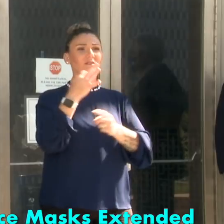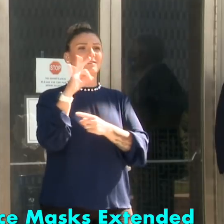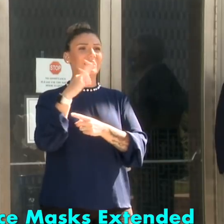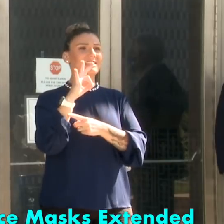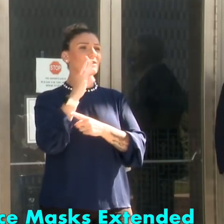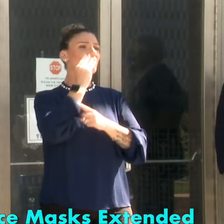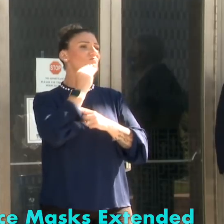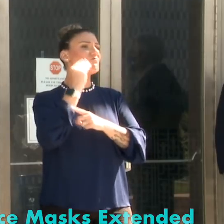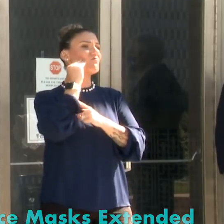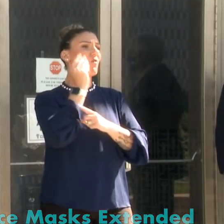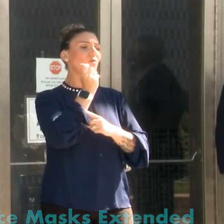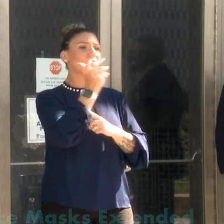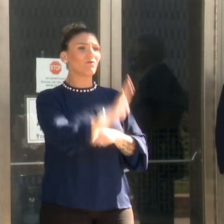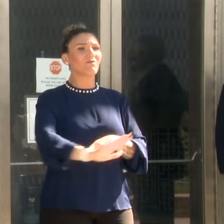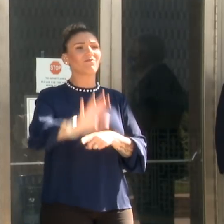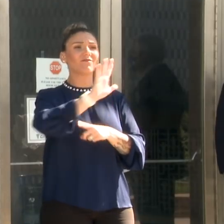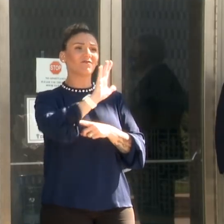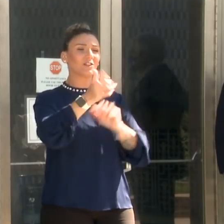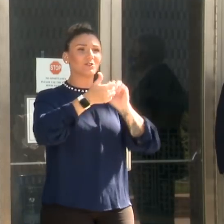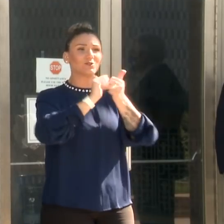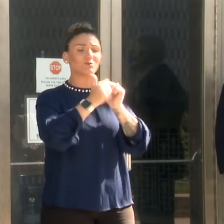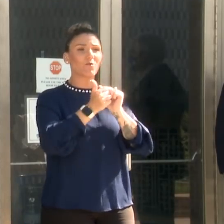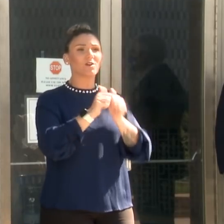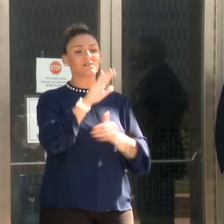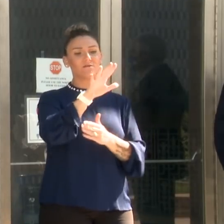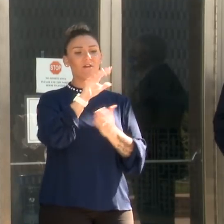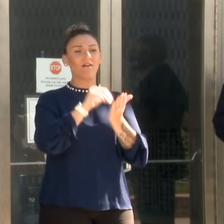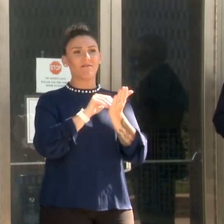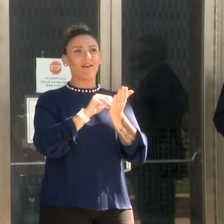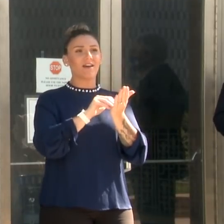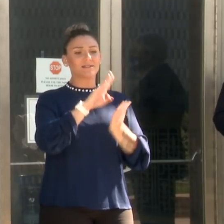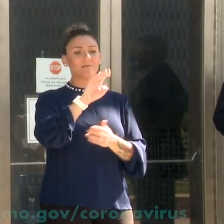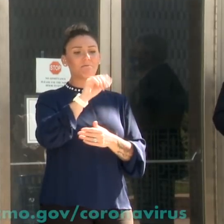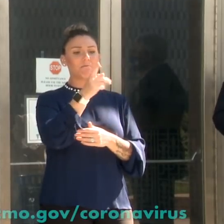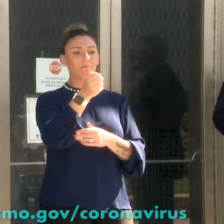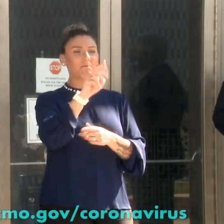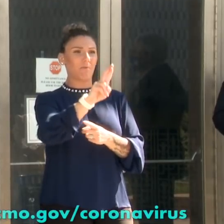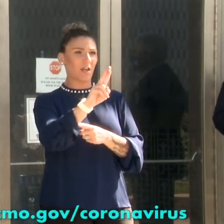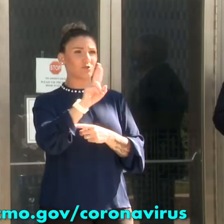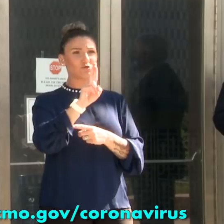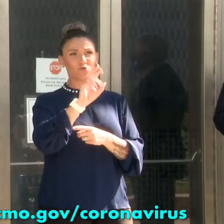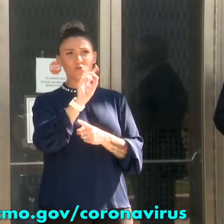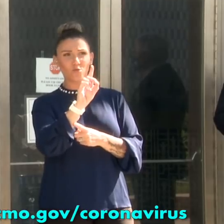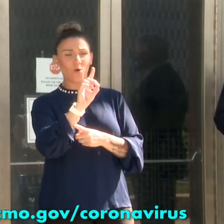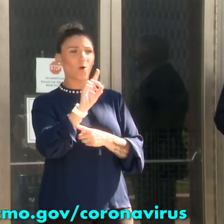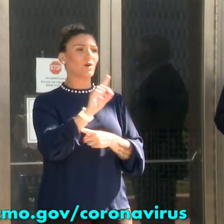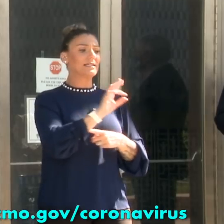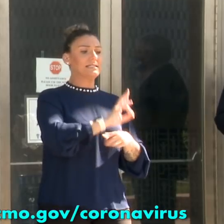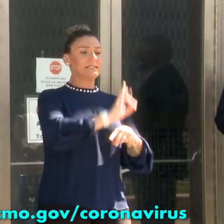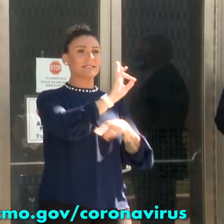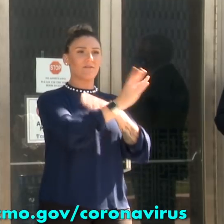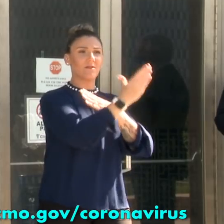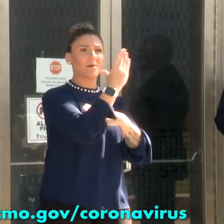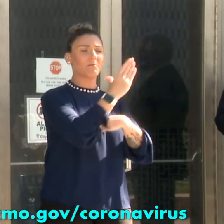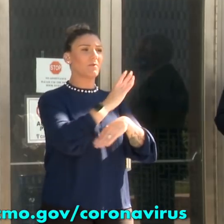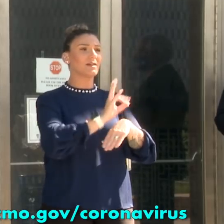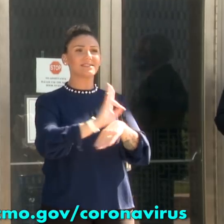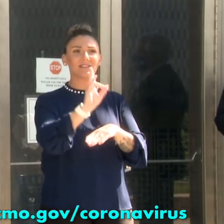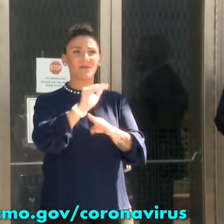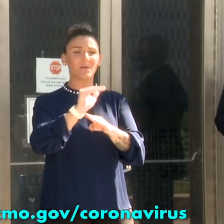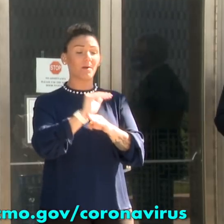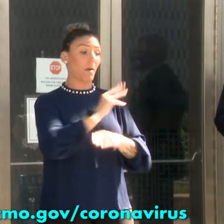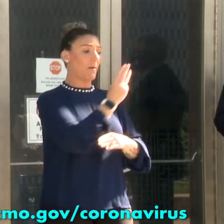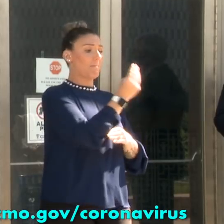Sports Facility. That's at 5000 Bannister Road. And testing will be available from 7 a.m. to 7 p.m. Monday, Tuesday,